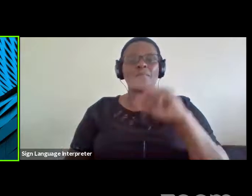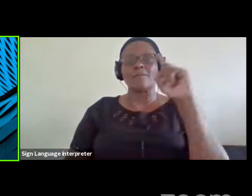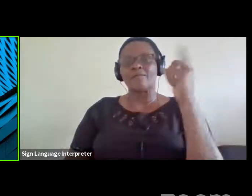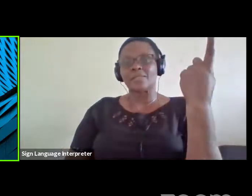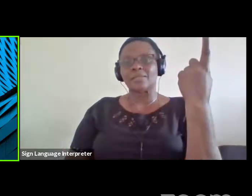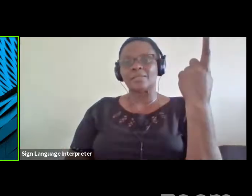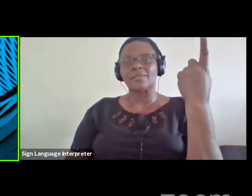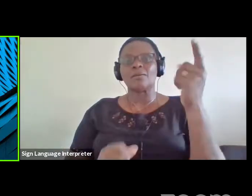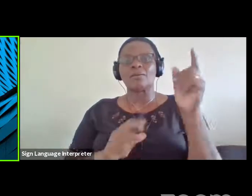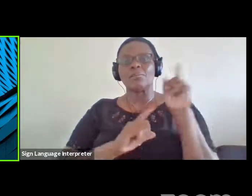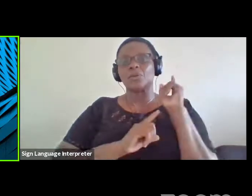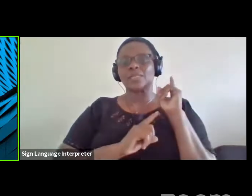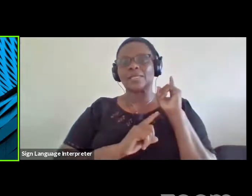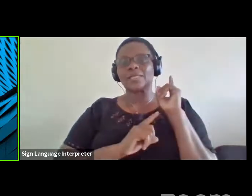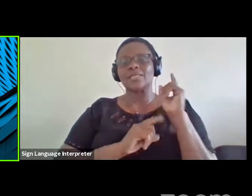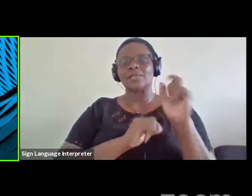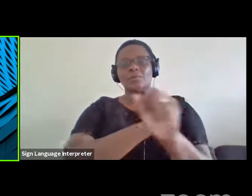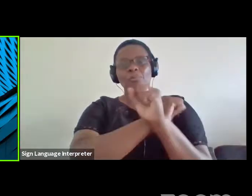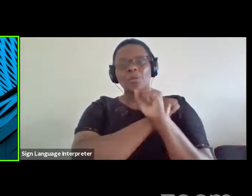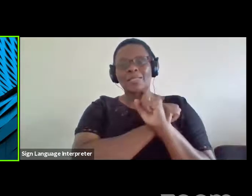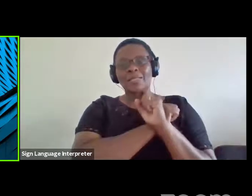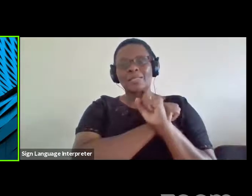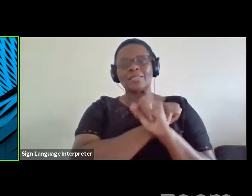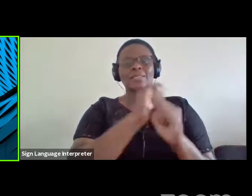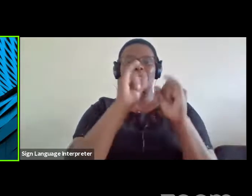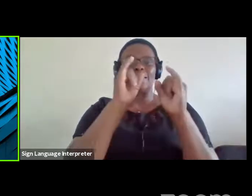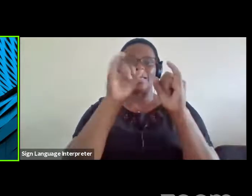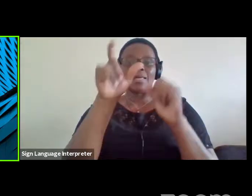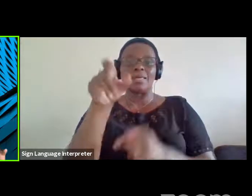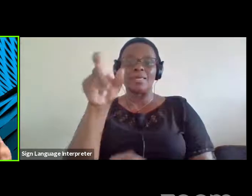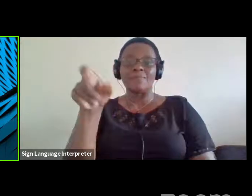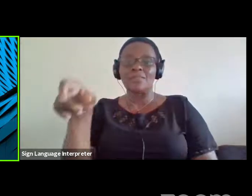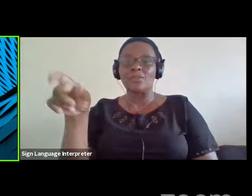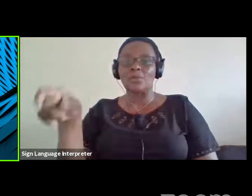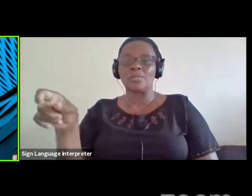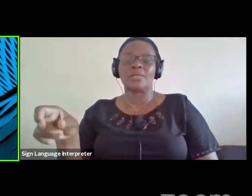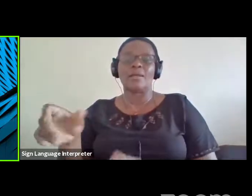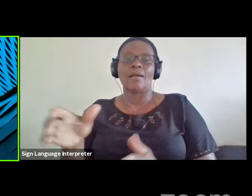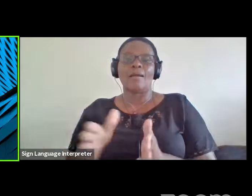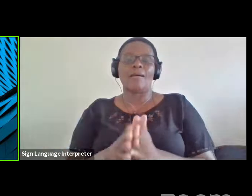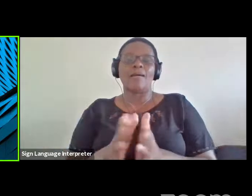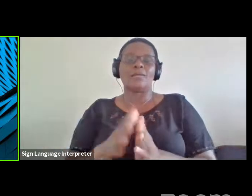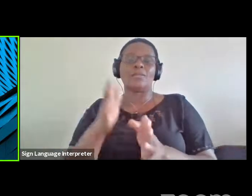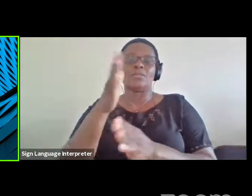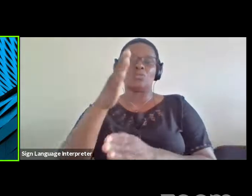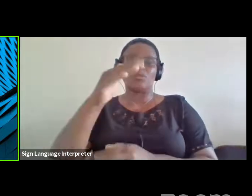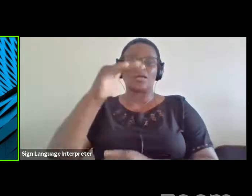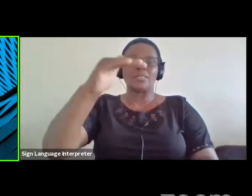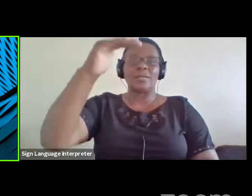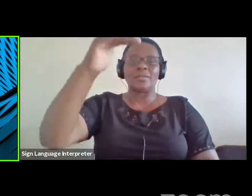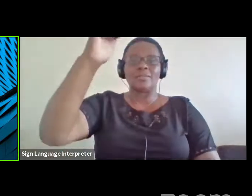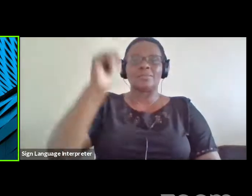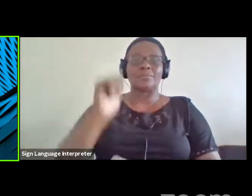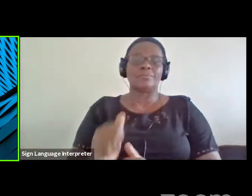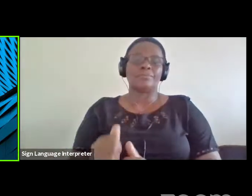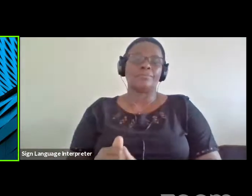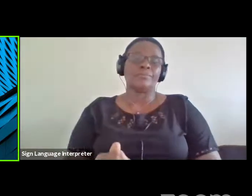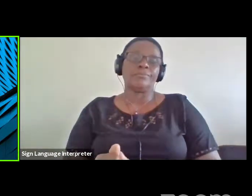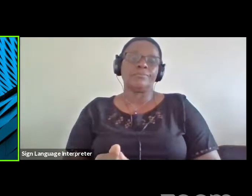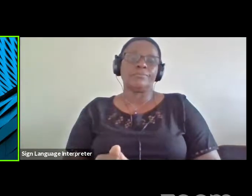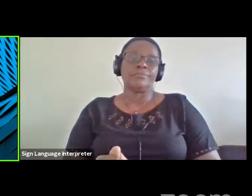individuals and infrastructure. So a focus on making sure that the digital world that we connect through, from